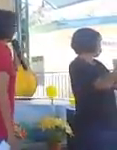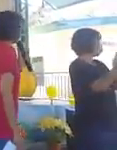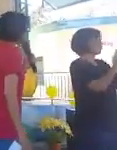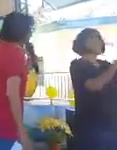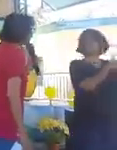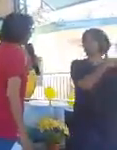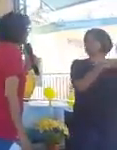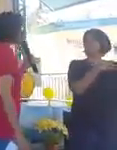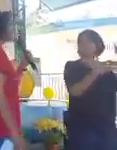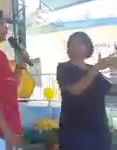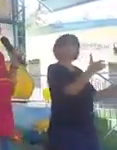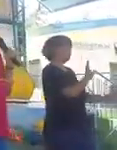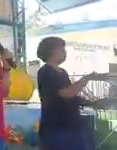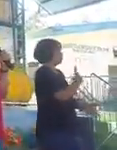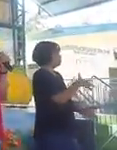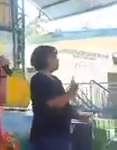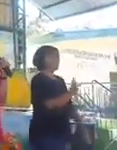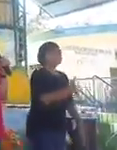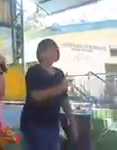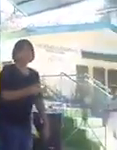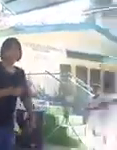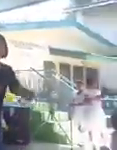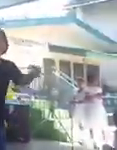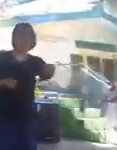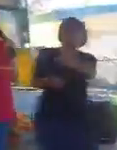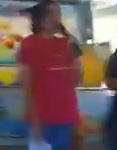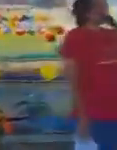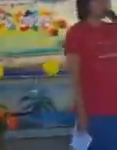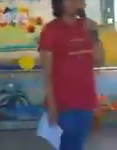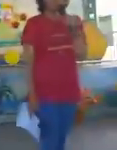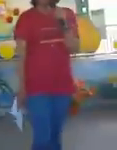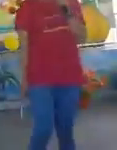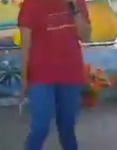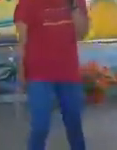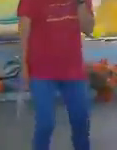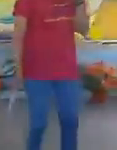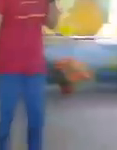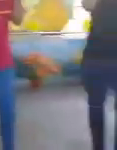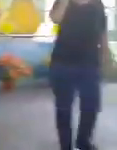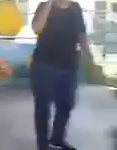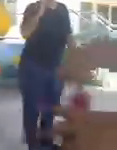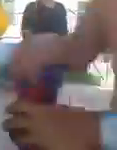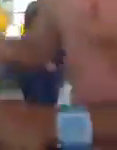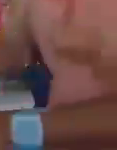Are they here? Okay. Okay. We will be asking everyone to stand.